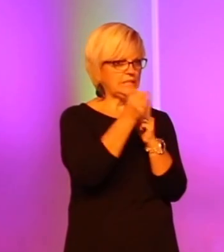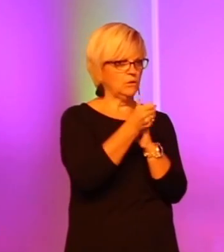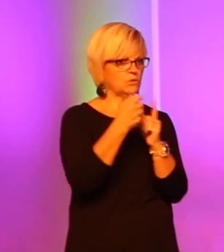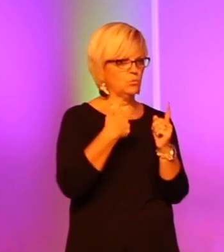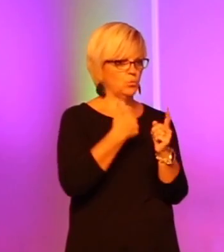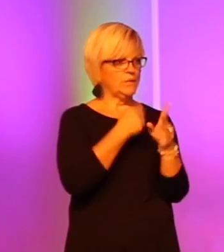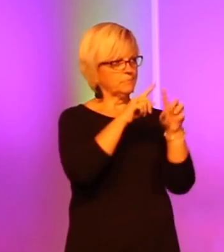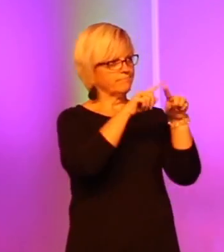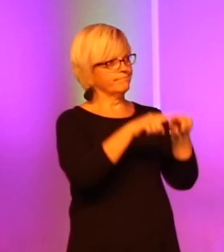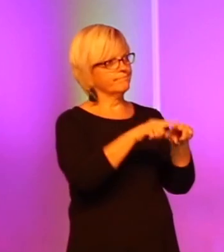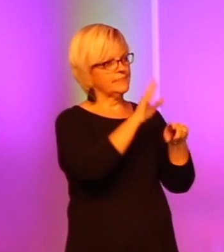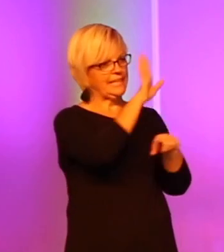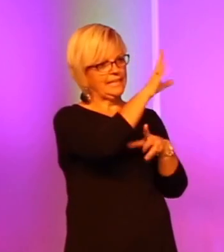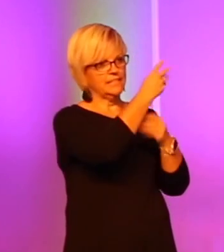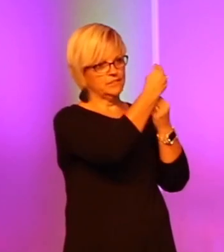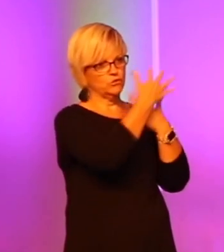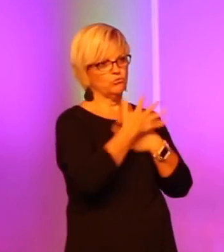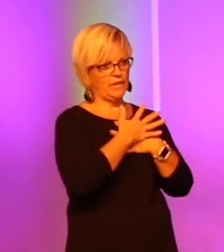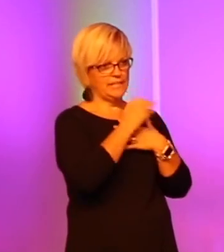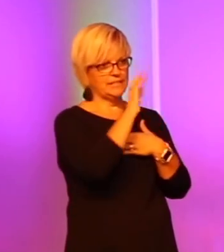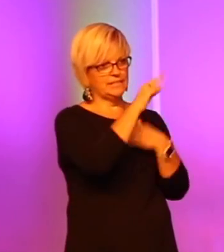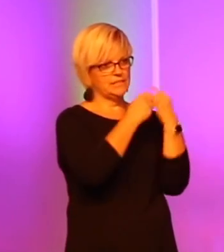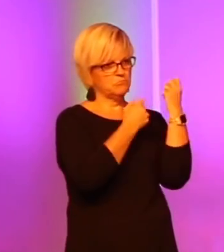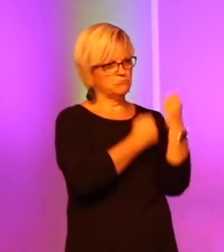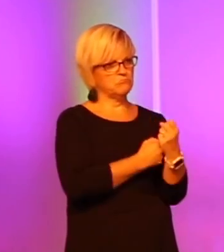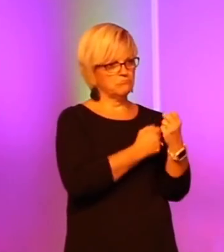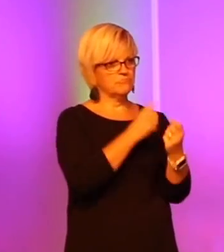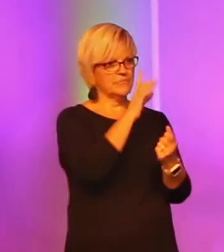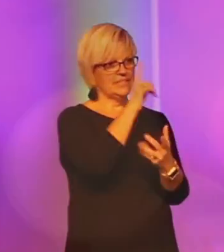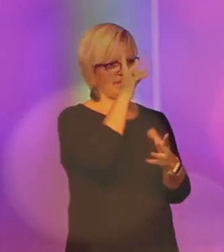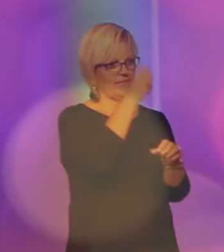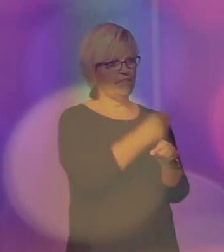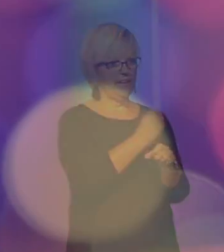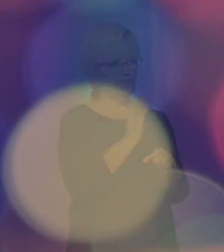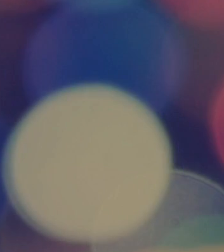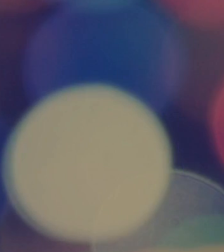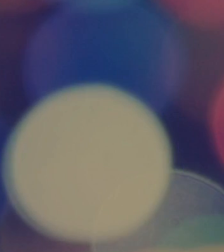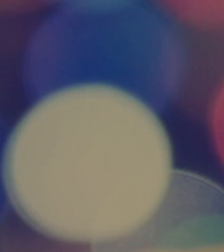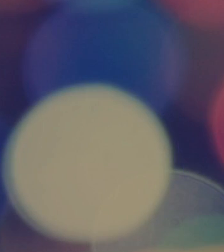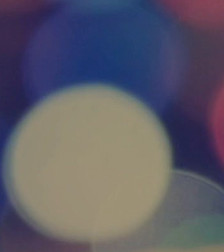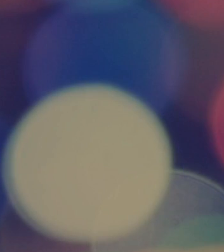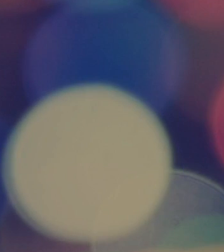as we lean into God's grace and His power and His faithfulness to our lives.